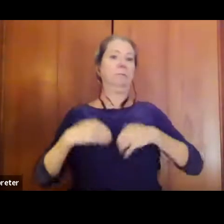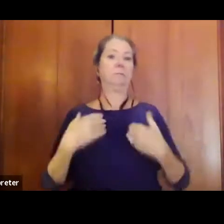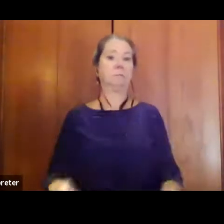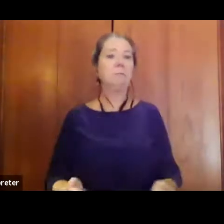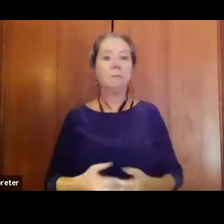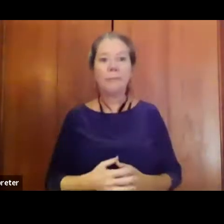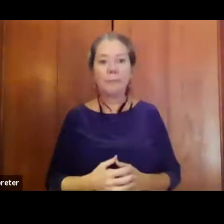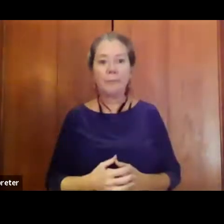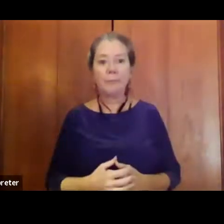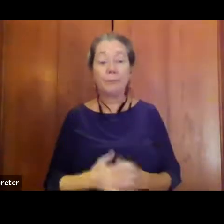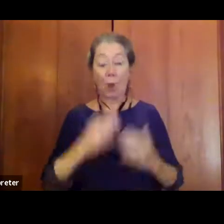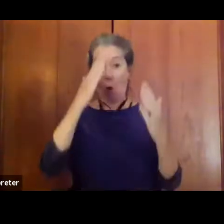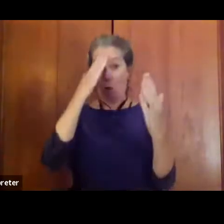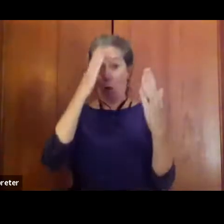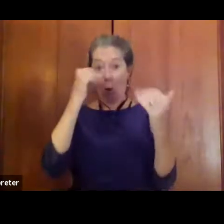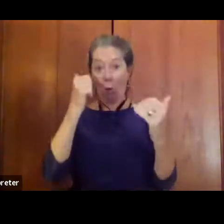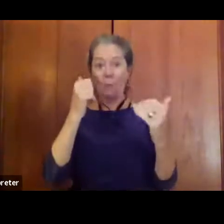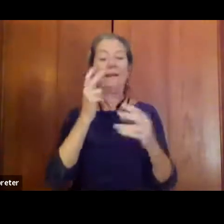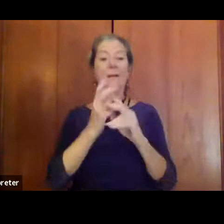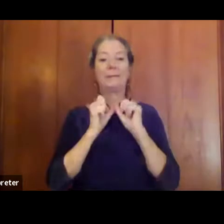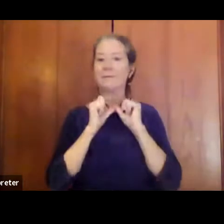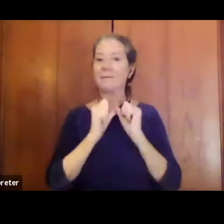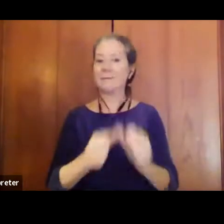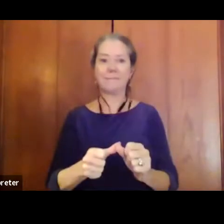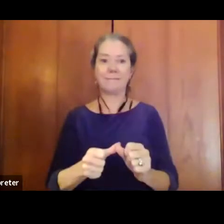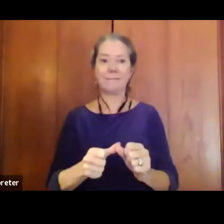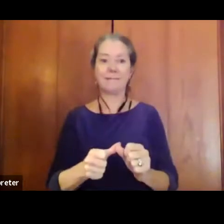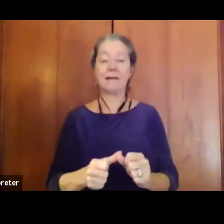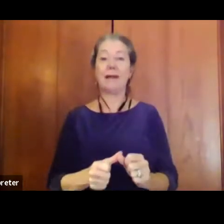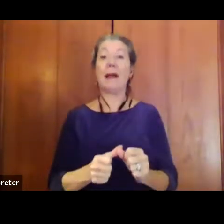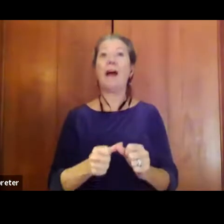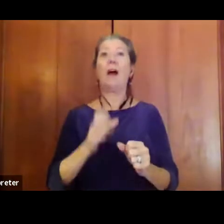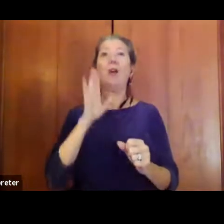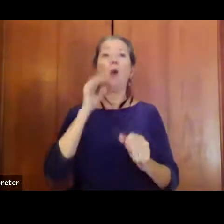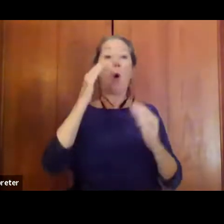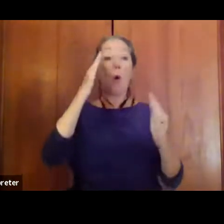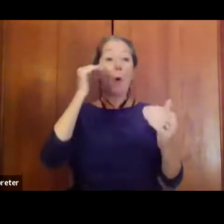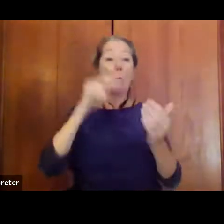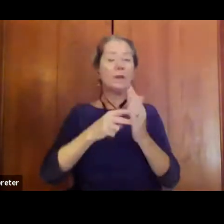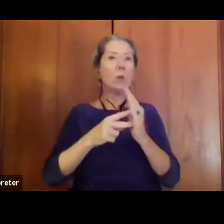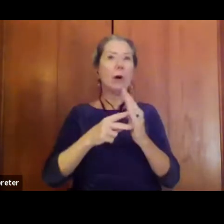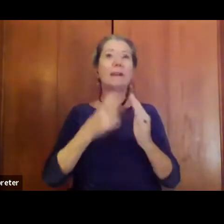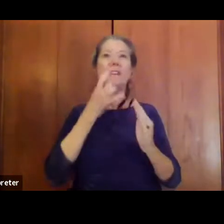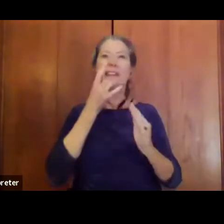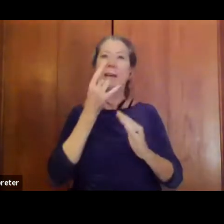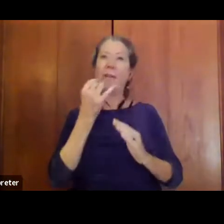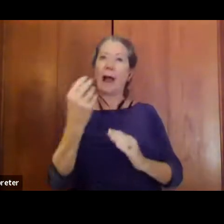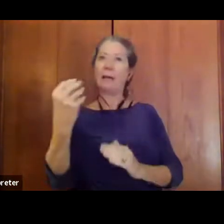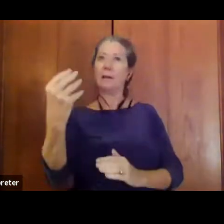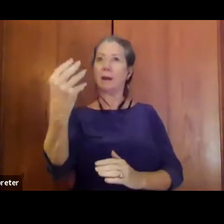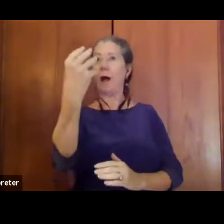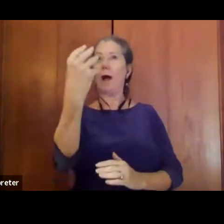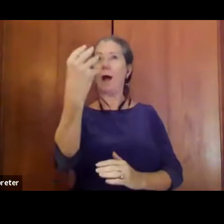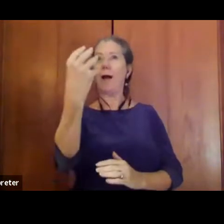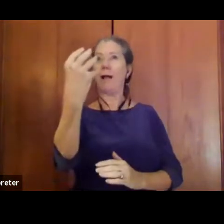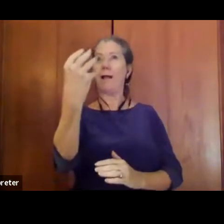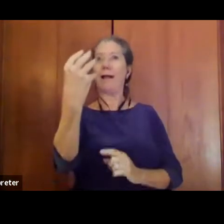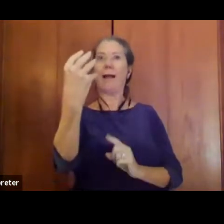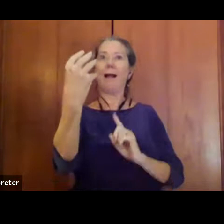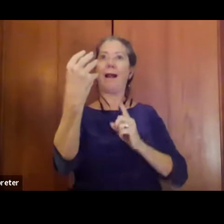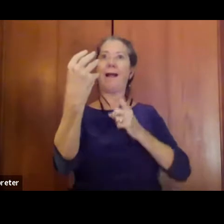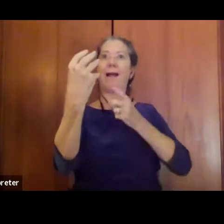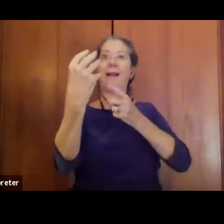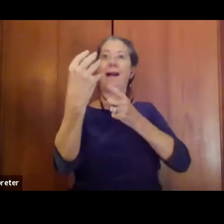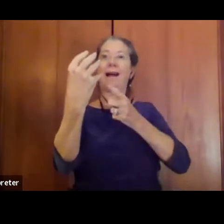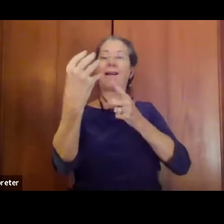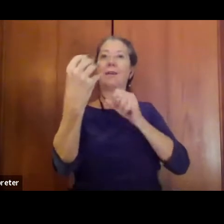is what drives us. Hope is that light shining off in the distance when we are enshrouded by darkness. Hope is what keeps us working when others